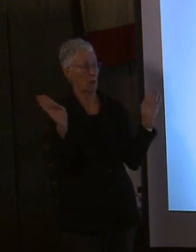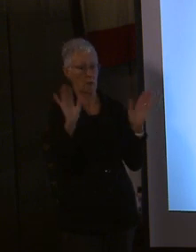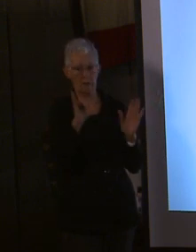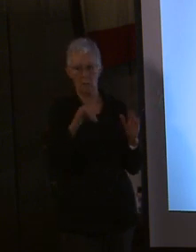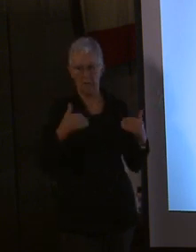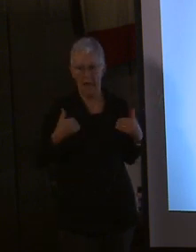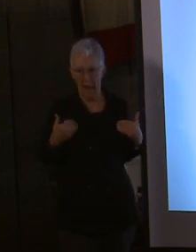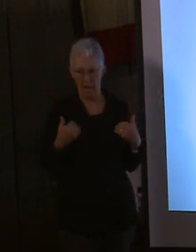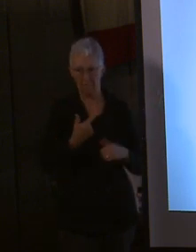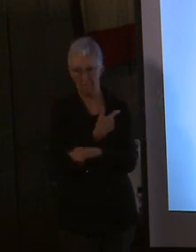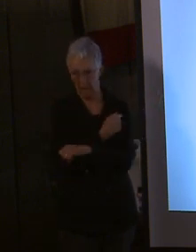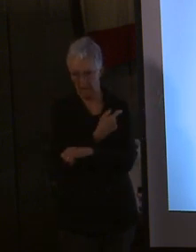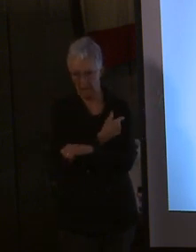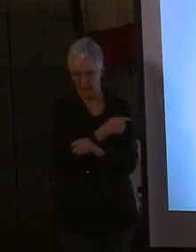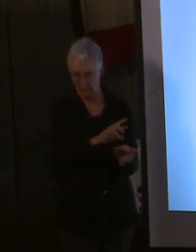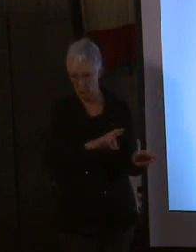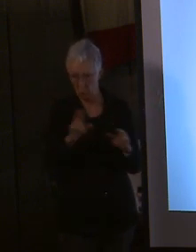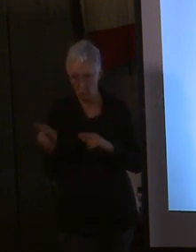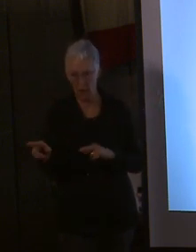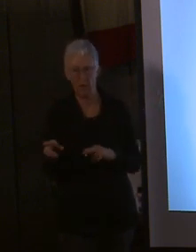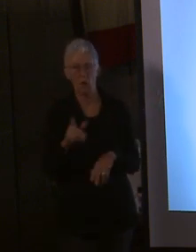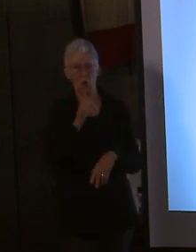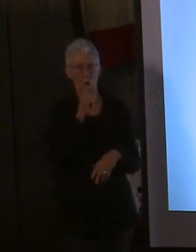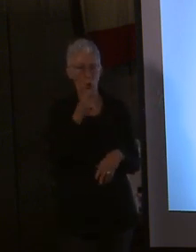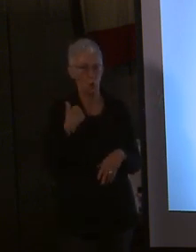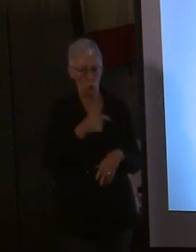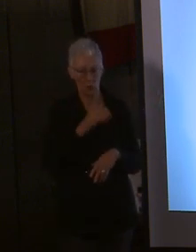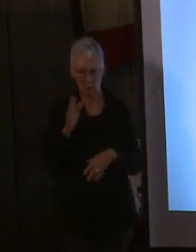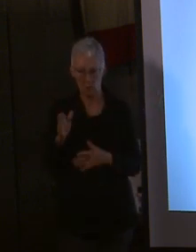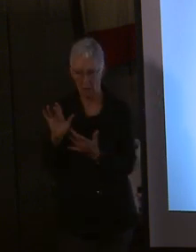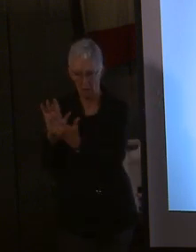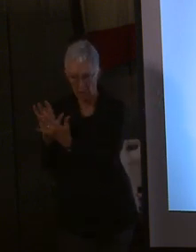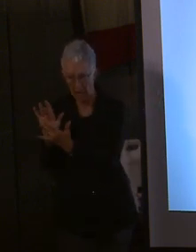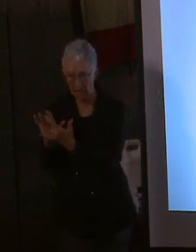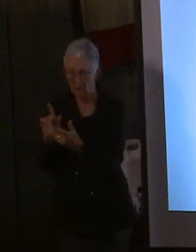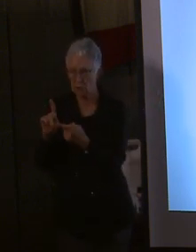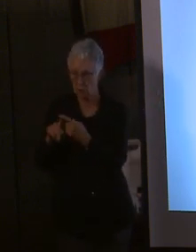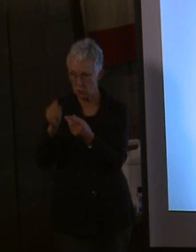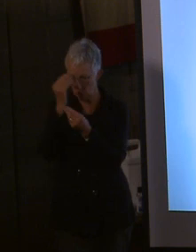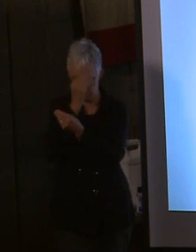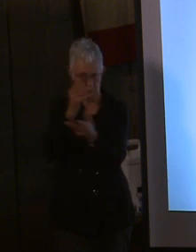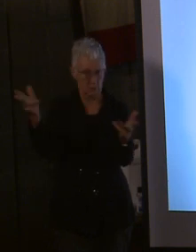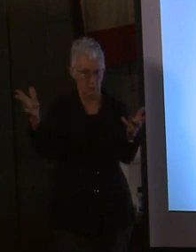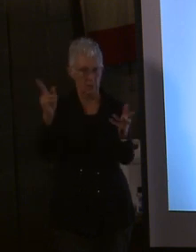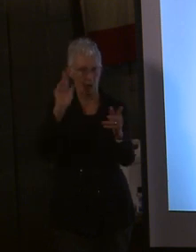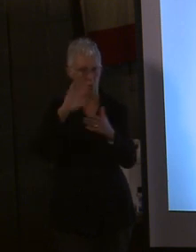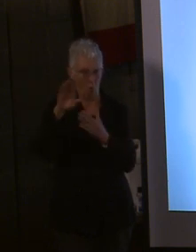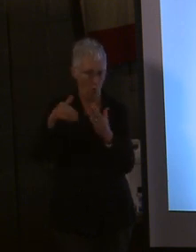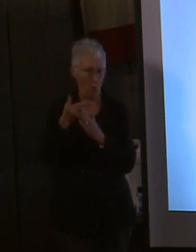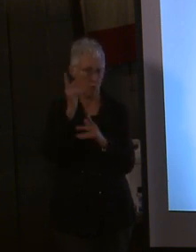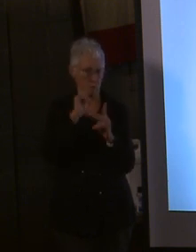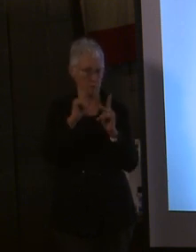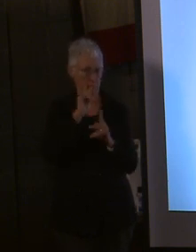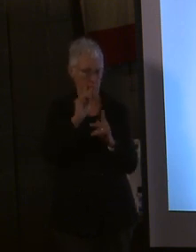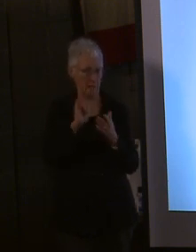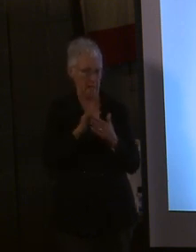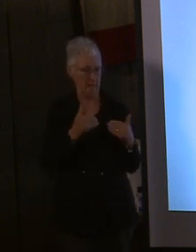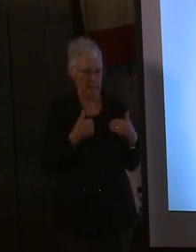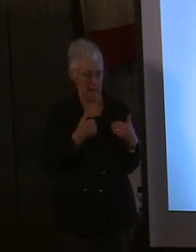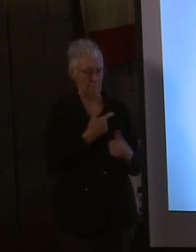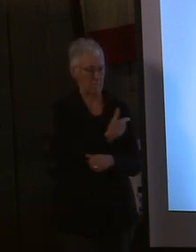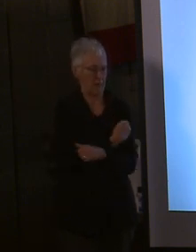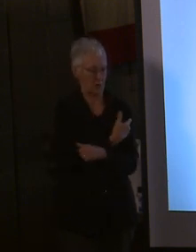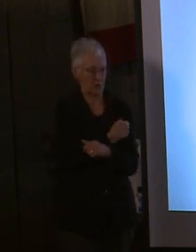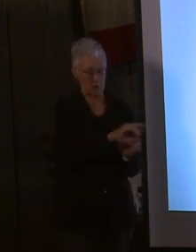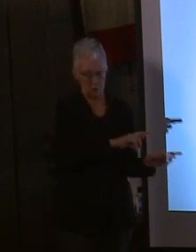working with to get that word out so that the community is aware at large about the vaccination? There has been